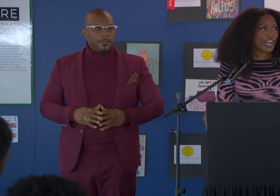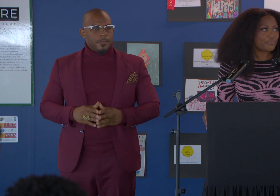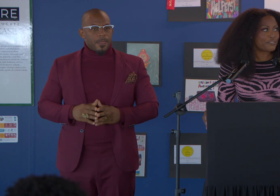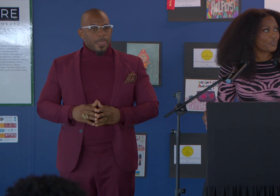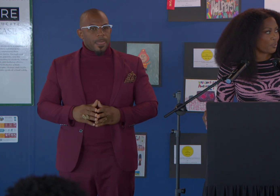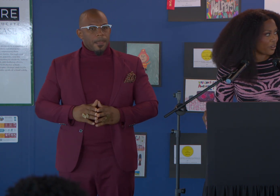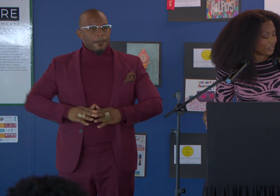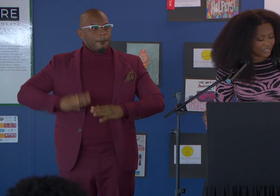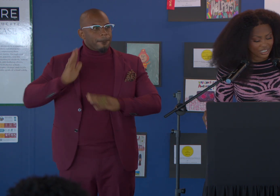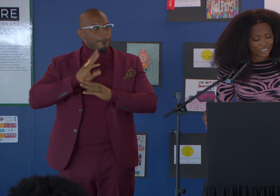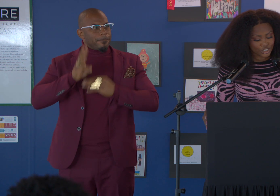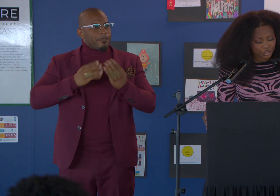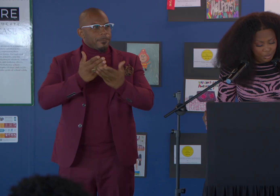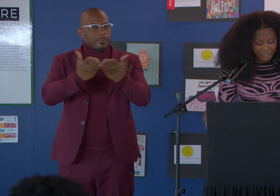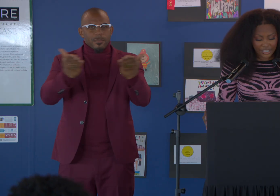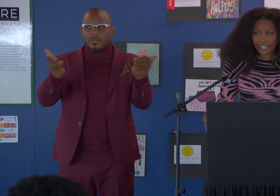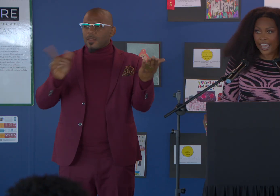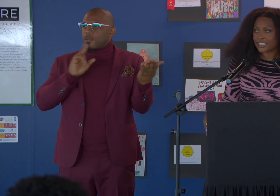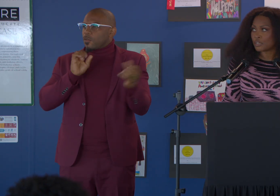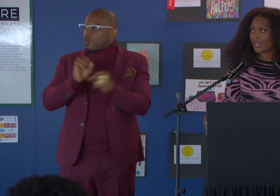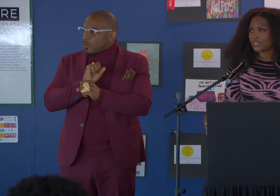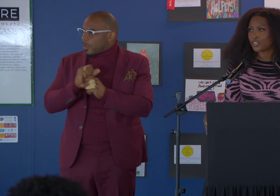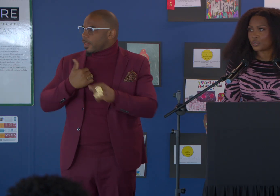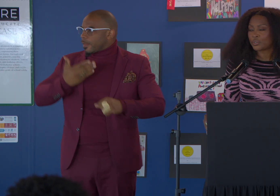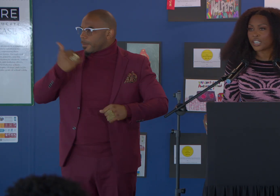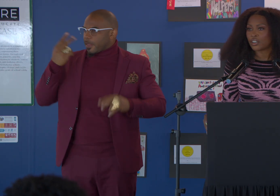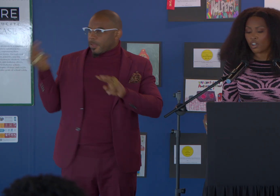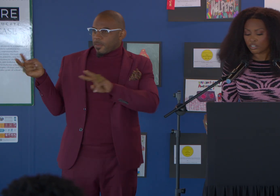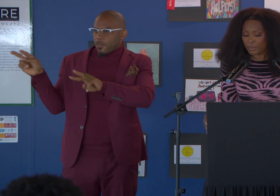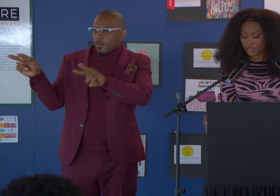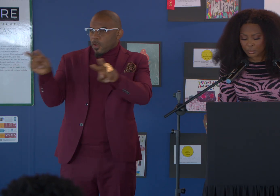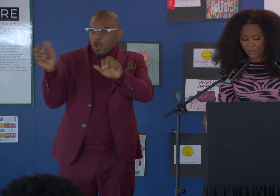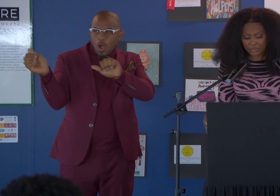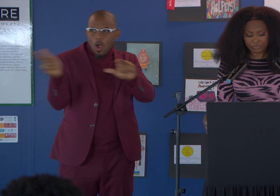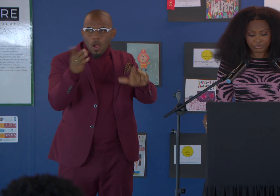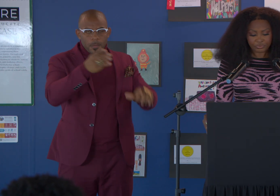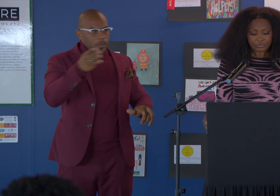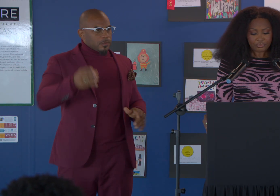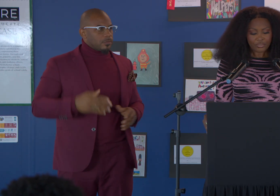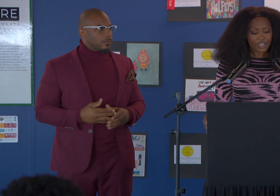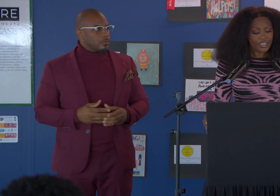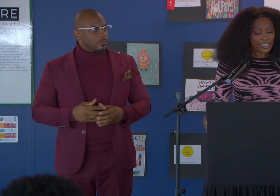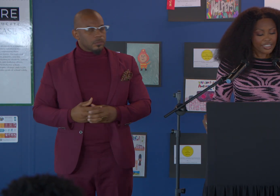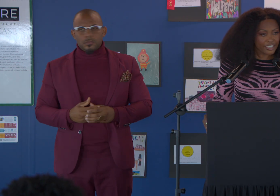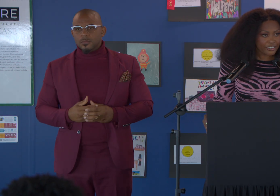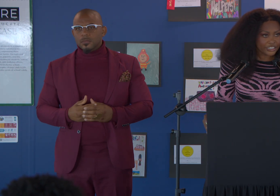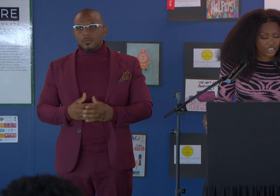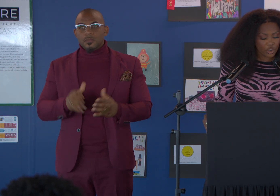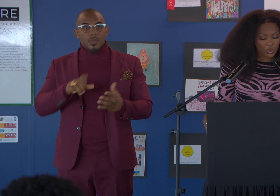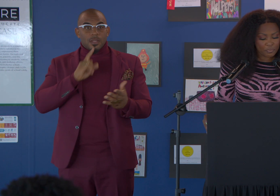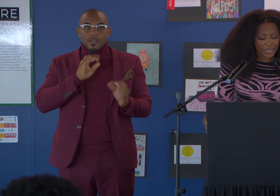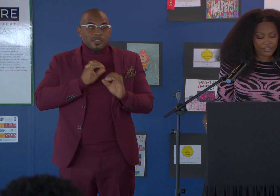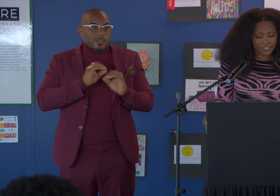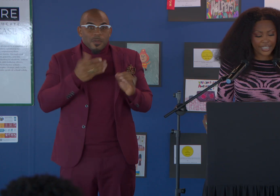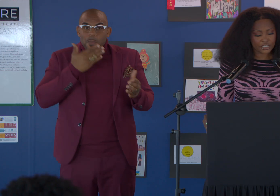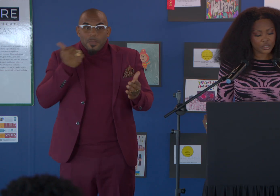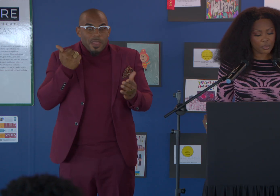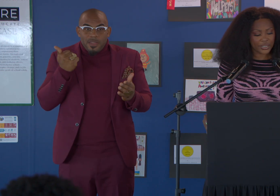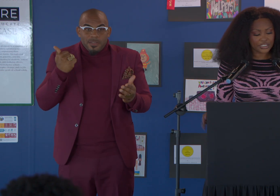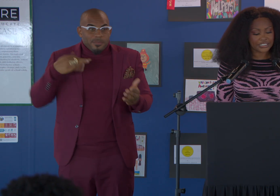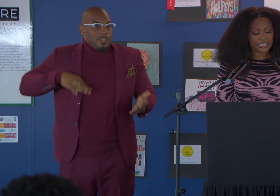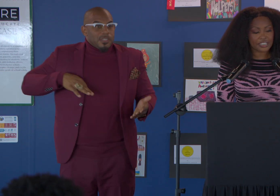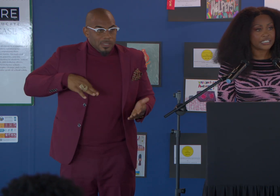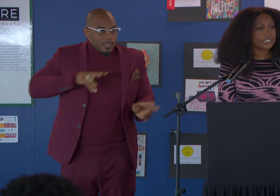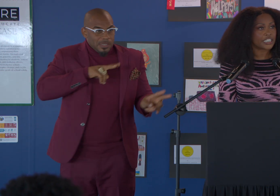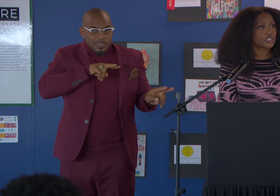The Top of the World truly has the best view in all of Baltimore. There is no better vantage